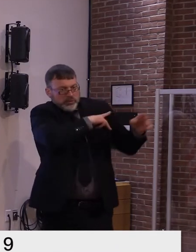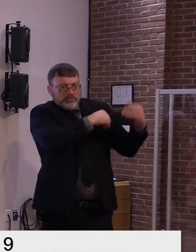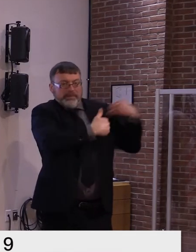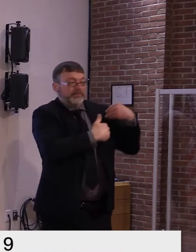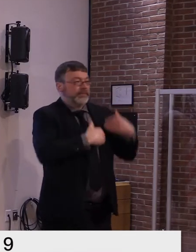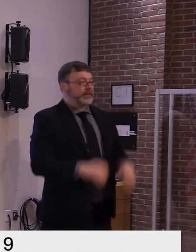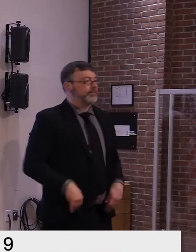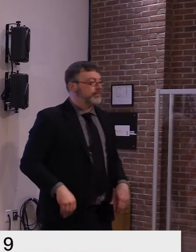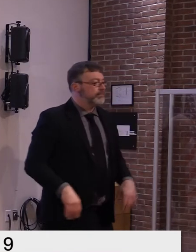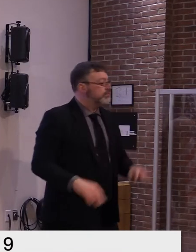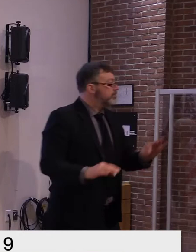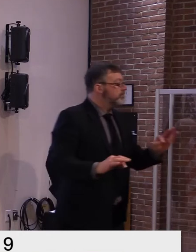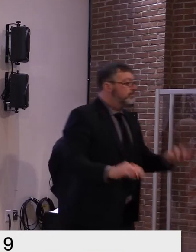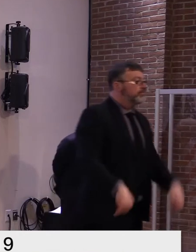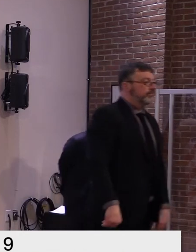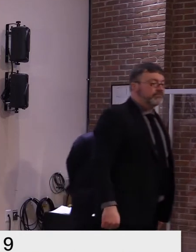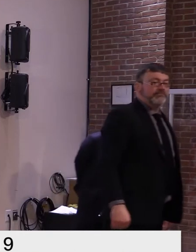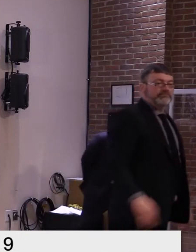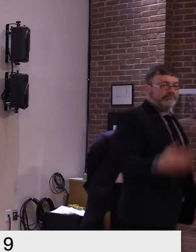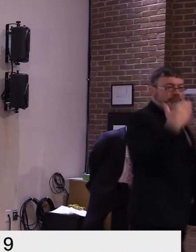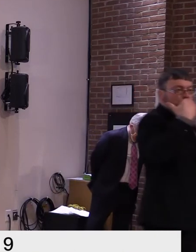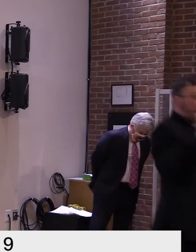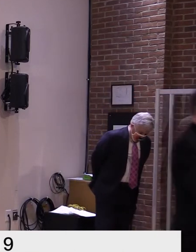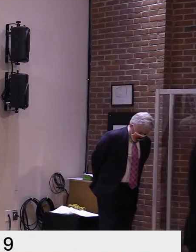Mike Donahue, the Islander.